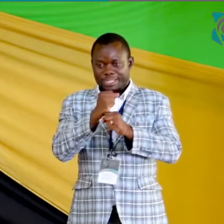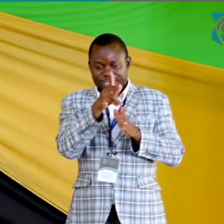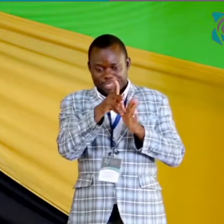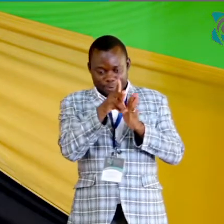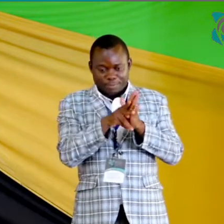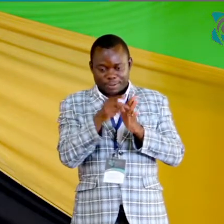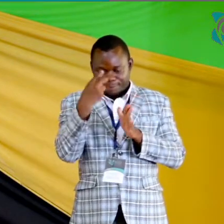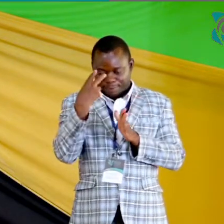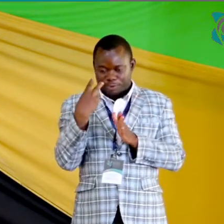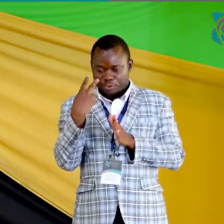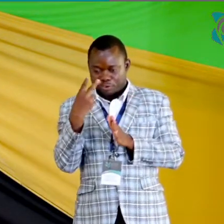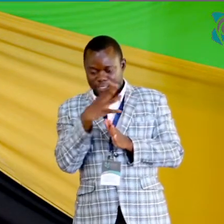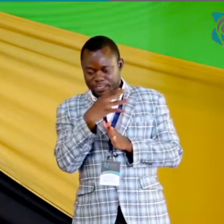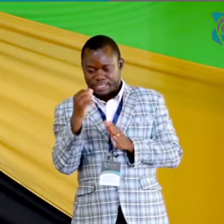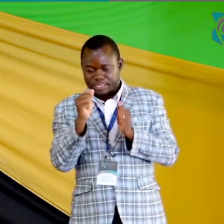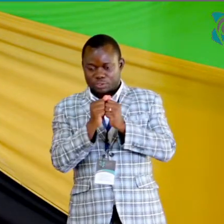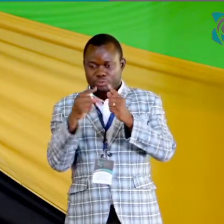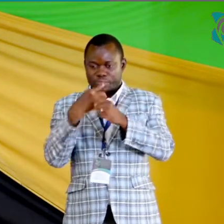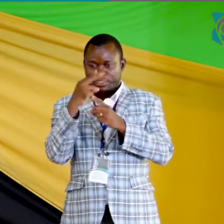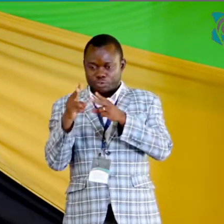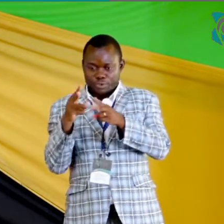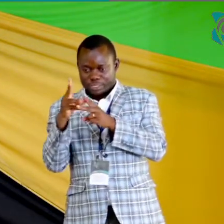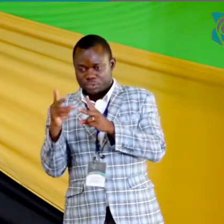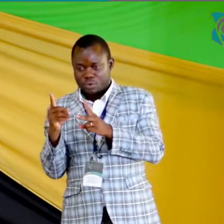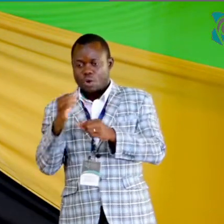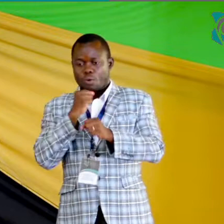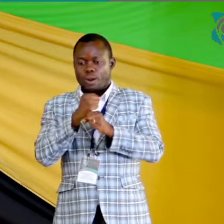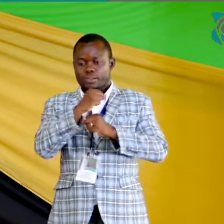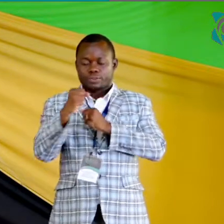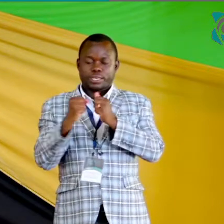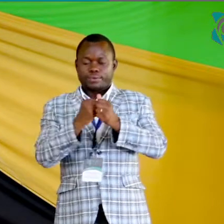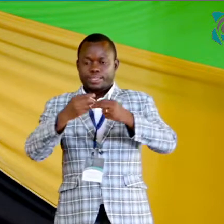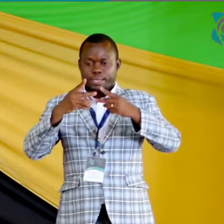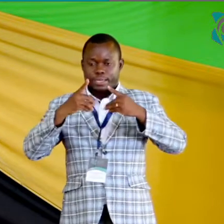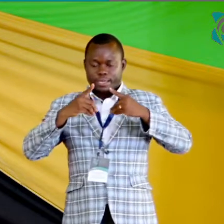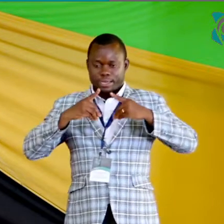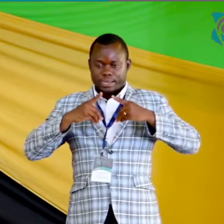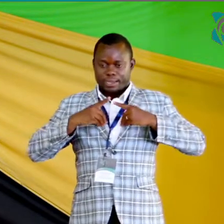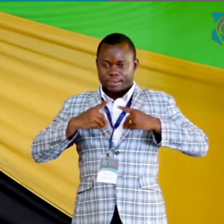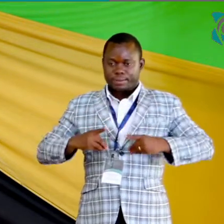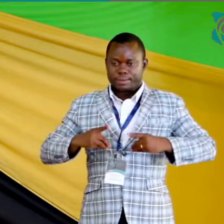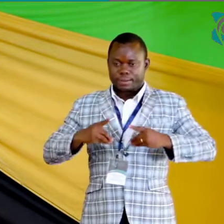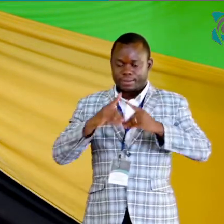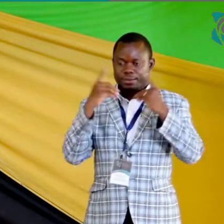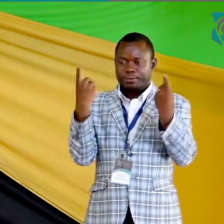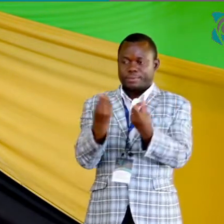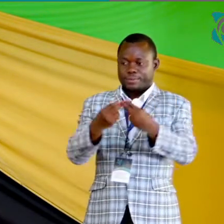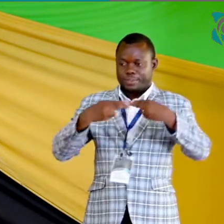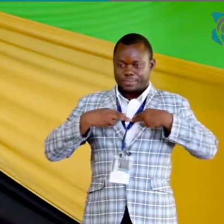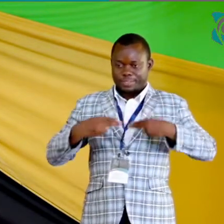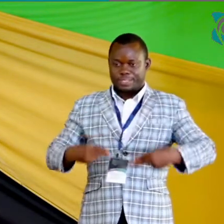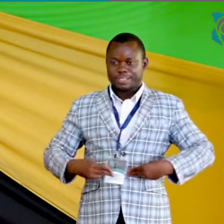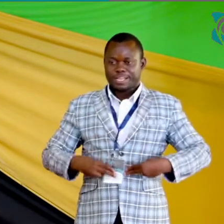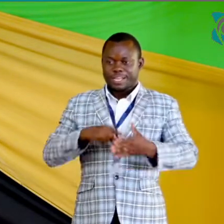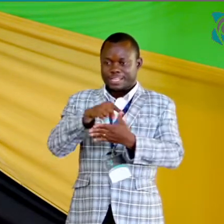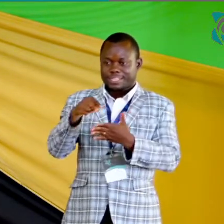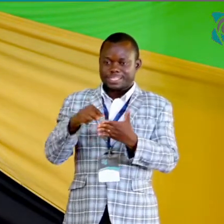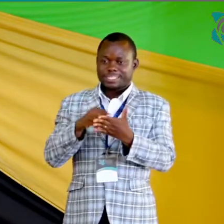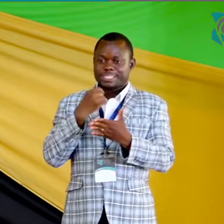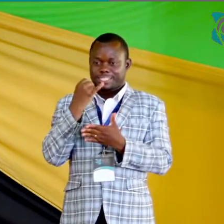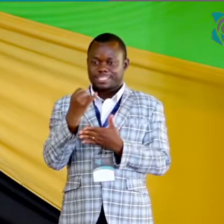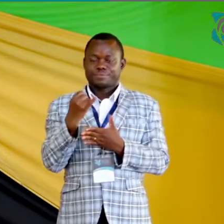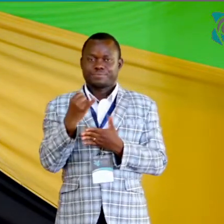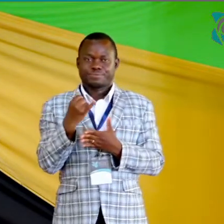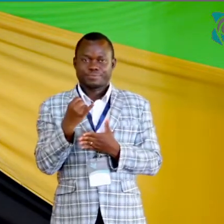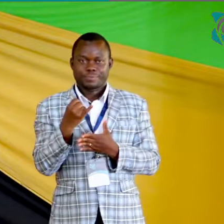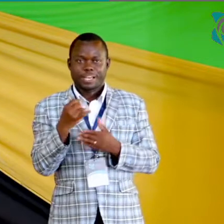2018-2022. We are working with the Department of Health. Then lastly, probably on this conference is the gap that we have, especially